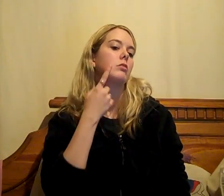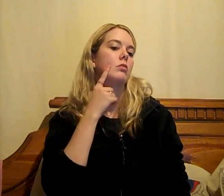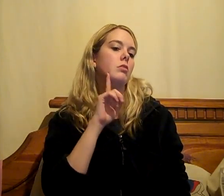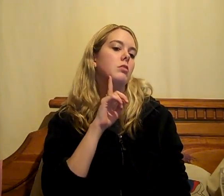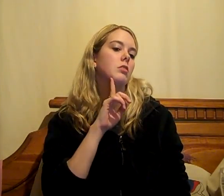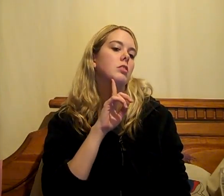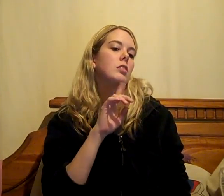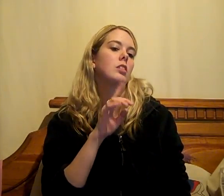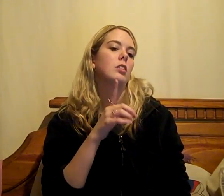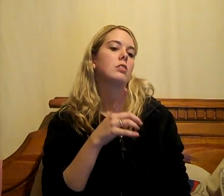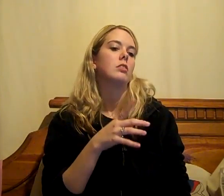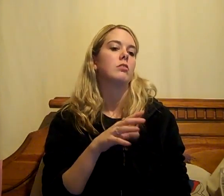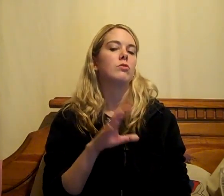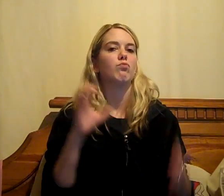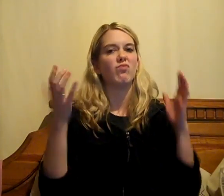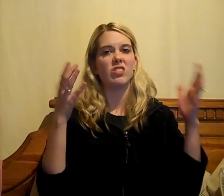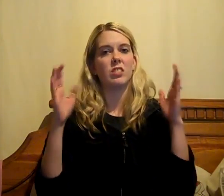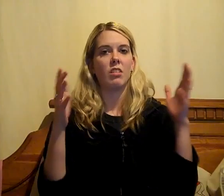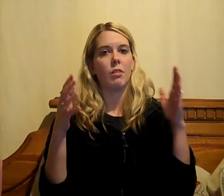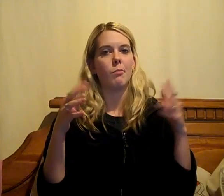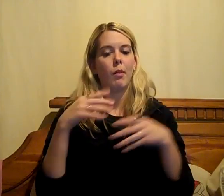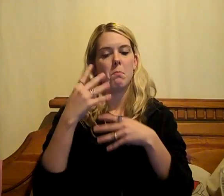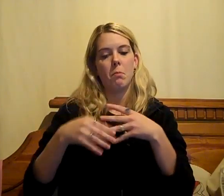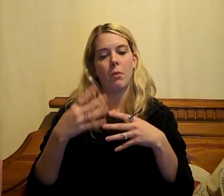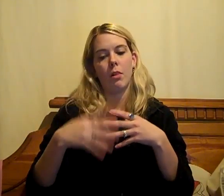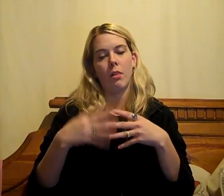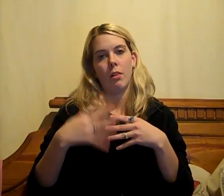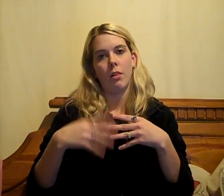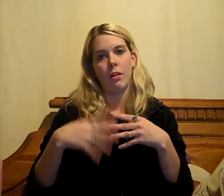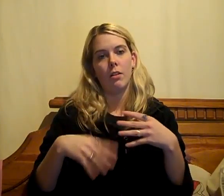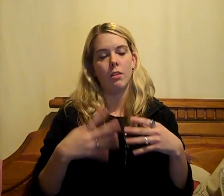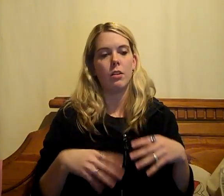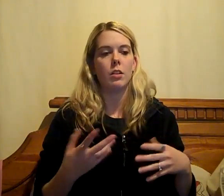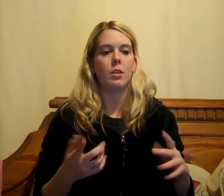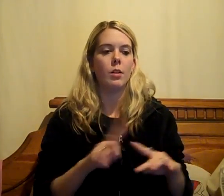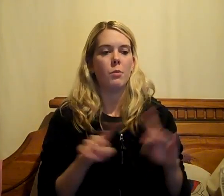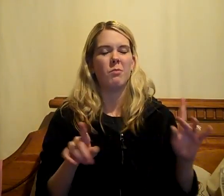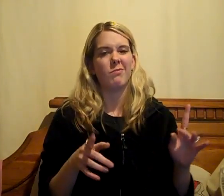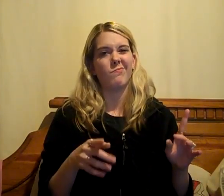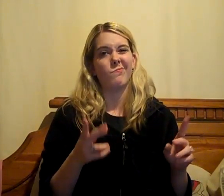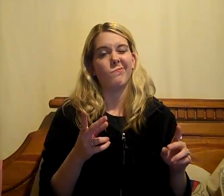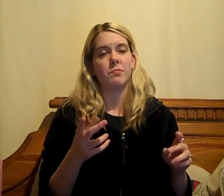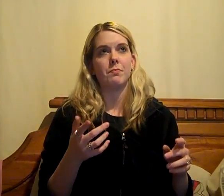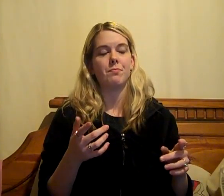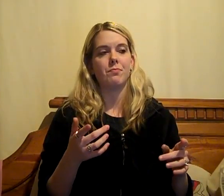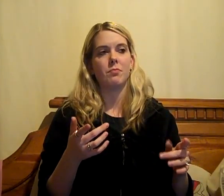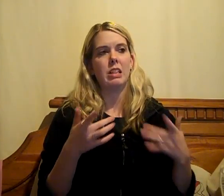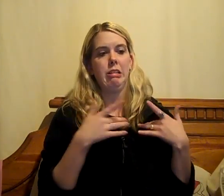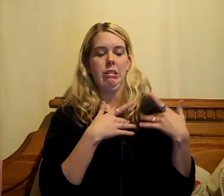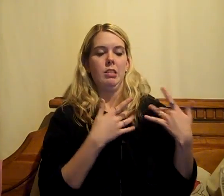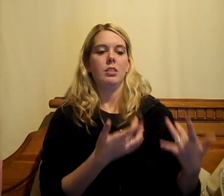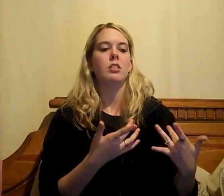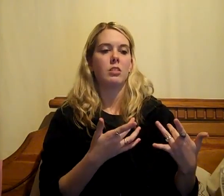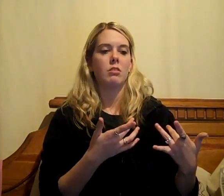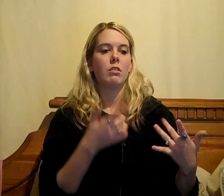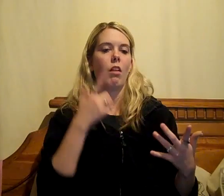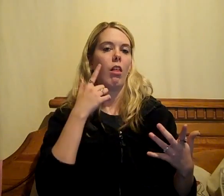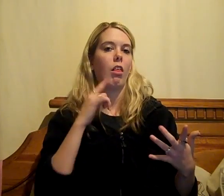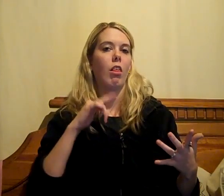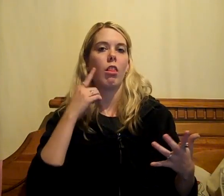put some blood down from it if you want it to look like it's bleeding. But I usually don't put blood from the actual sore.